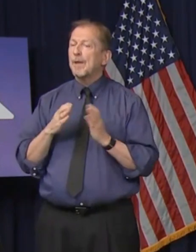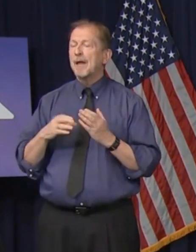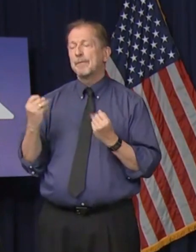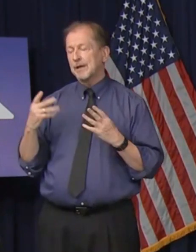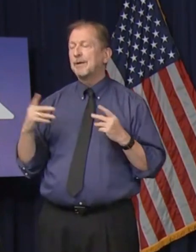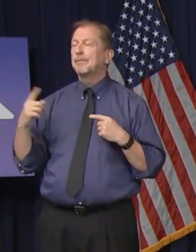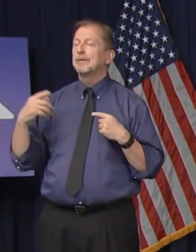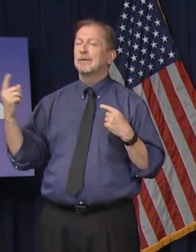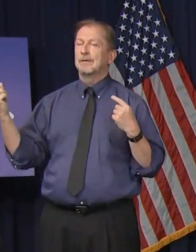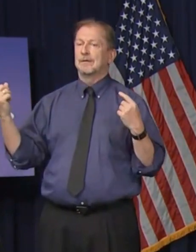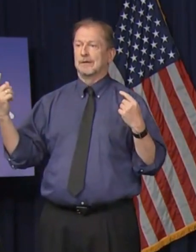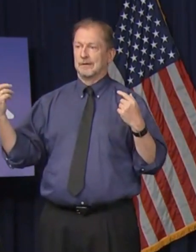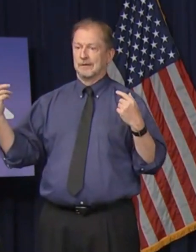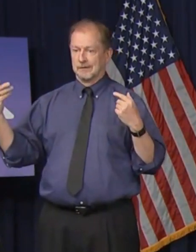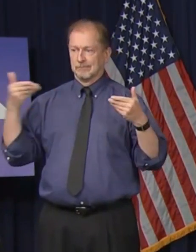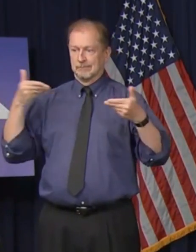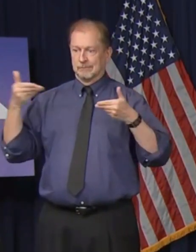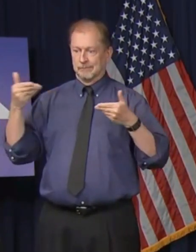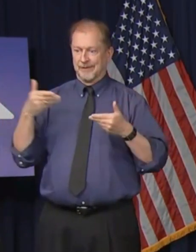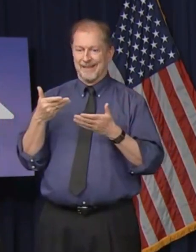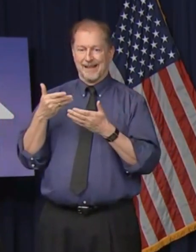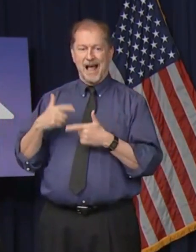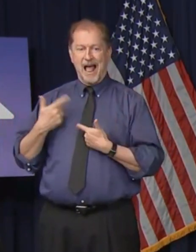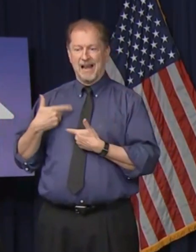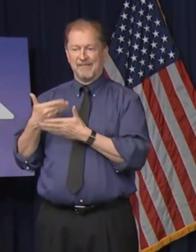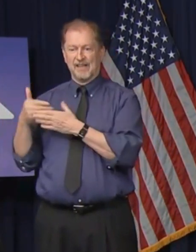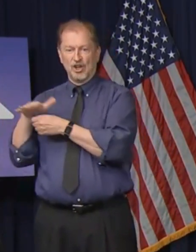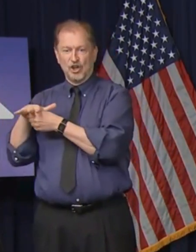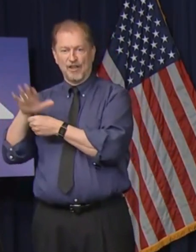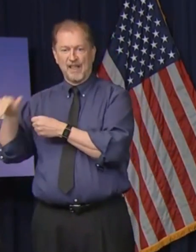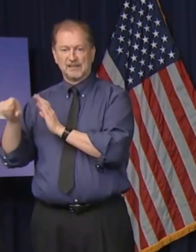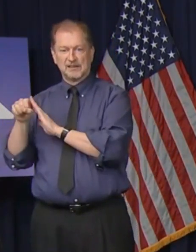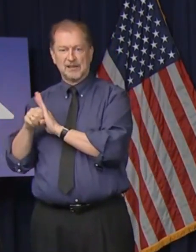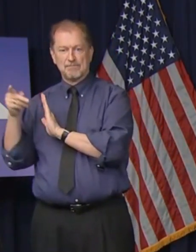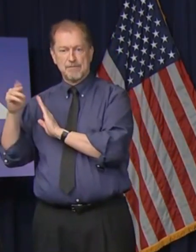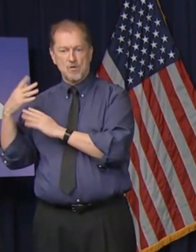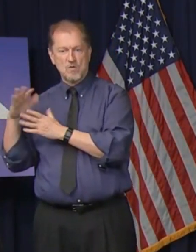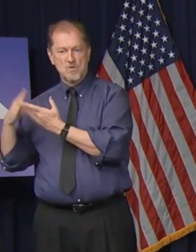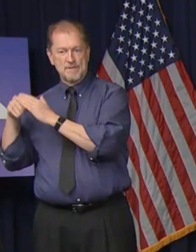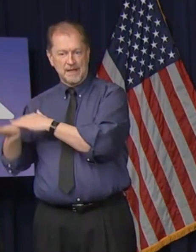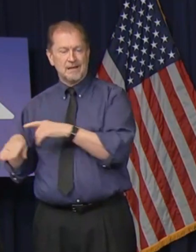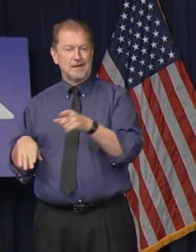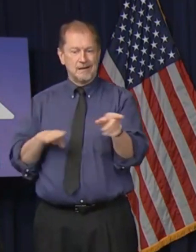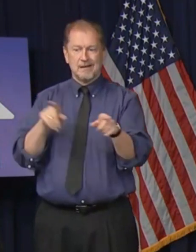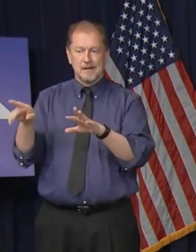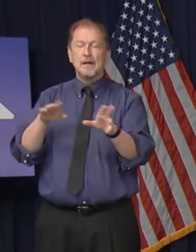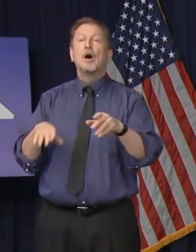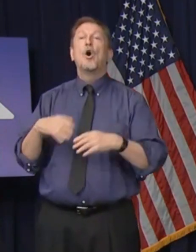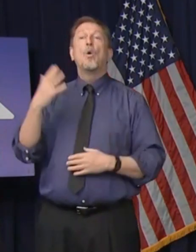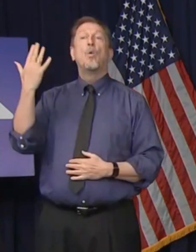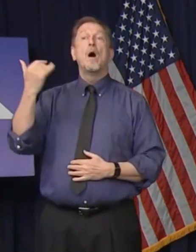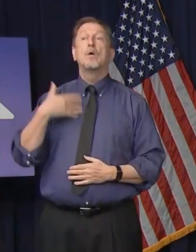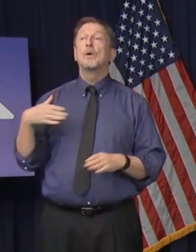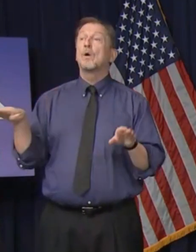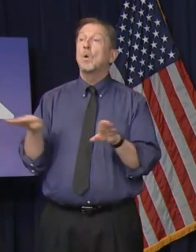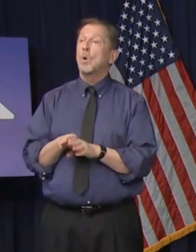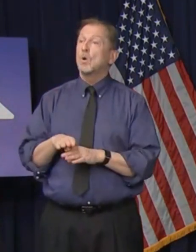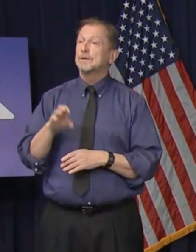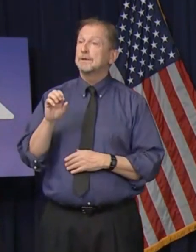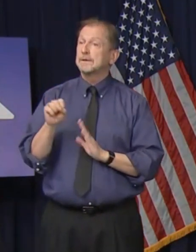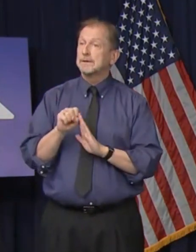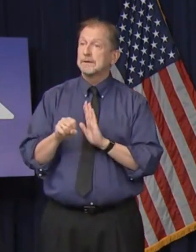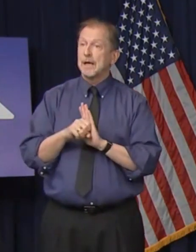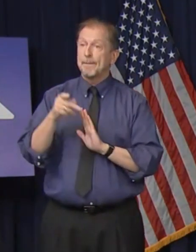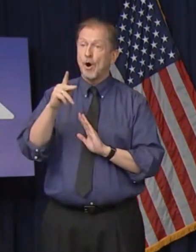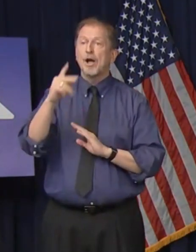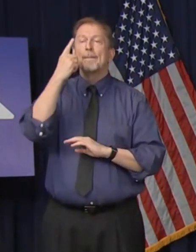about it from people who live in areas where state parks have been closed. Remember that one of the biggest reasons that we closed state parks originally was the